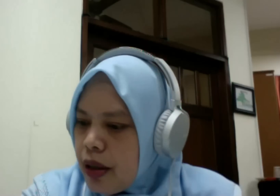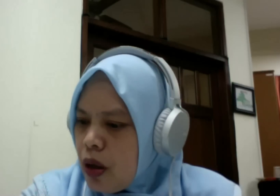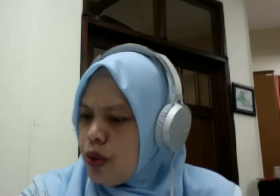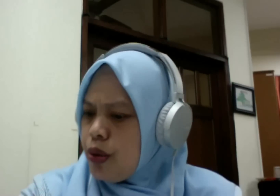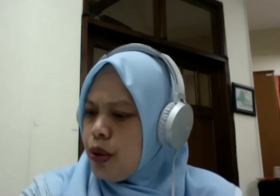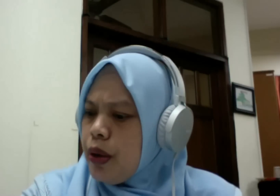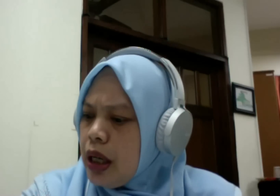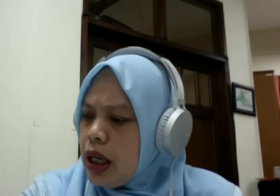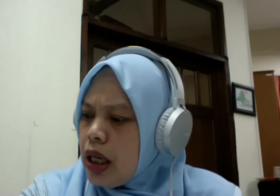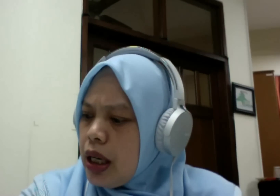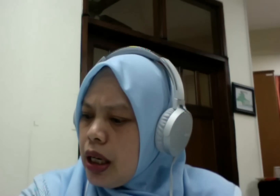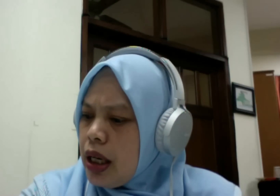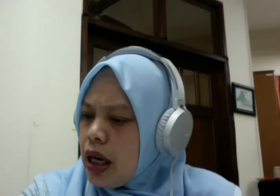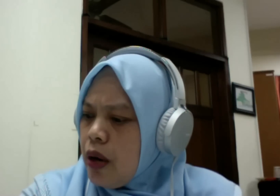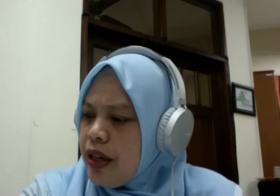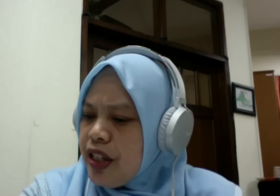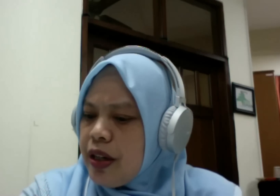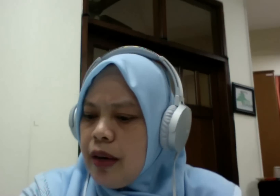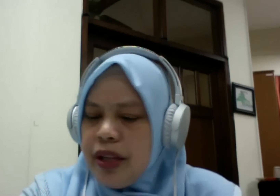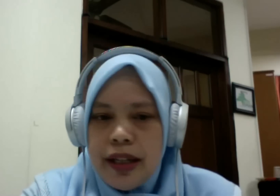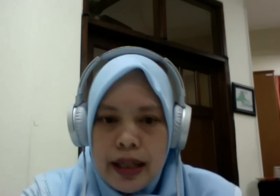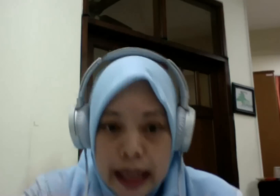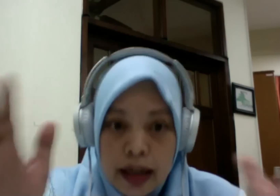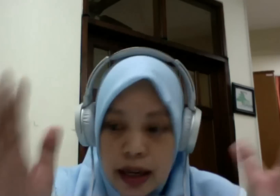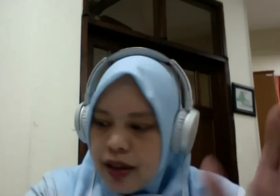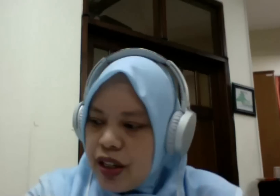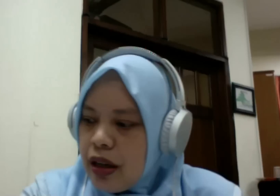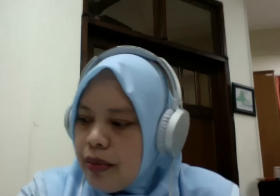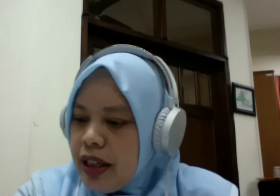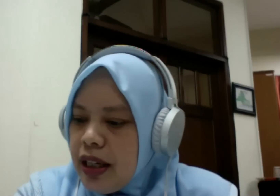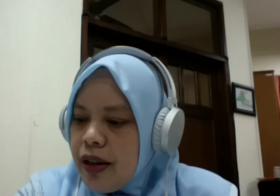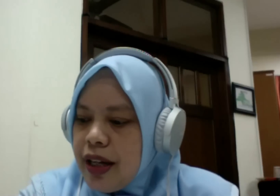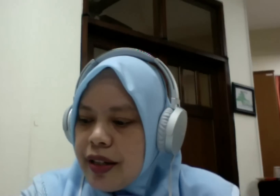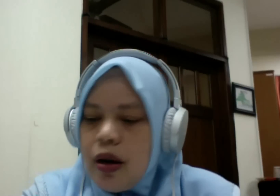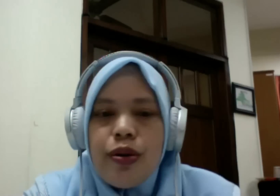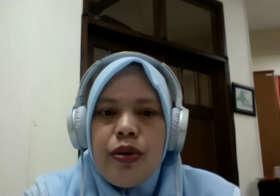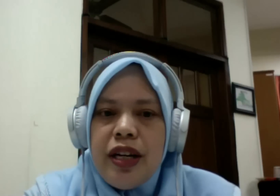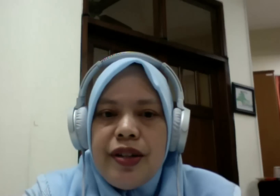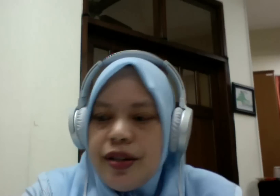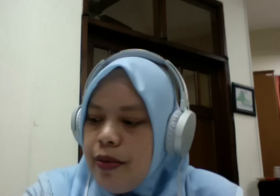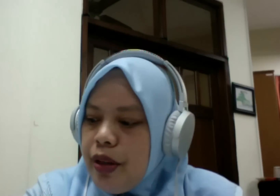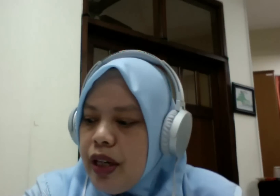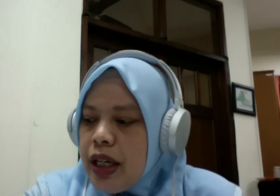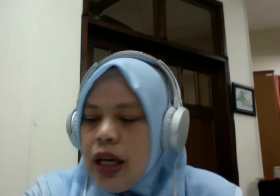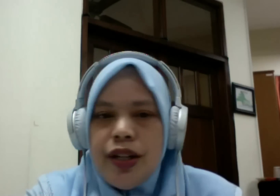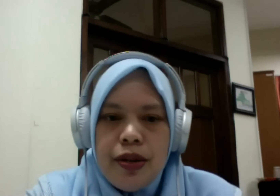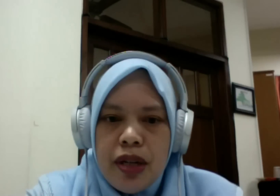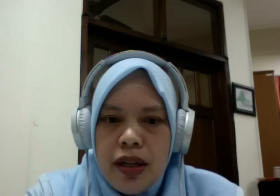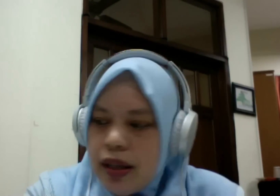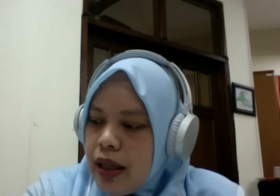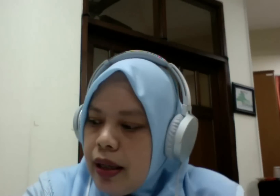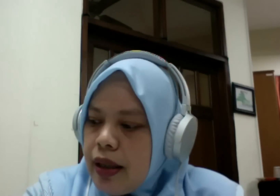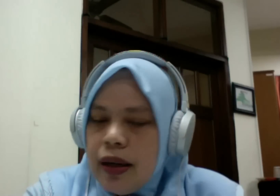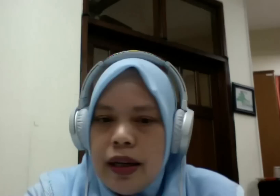and also how Indonesian community in Indonesian community context, and also relationship between